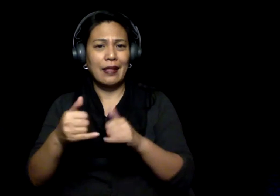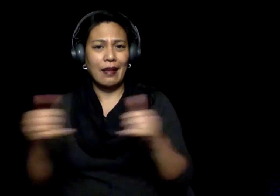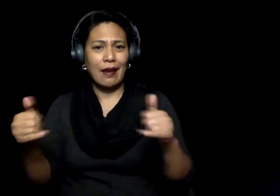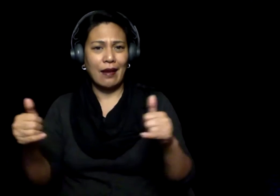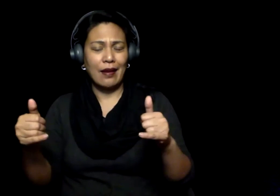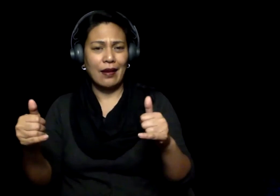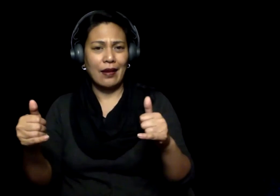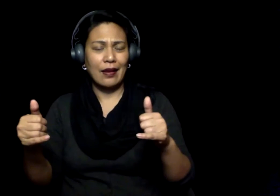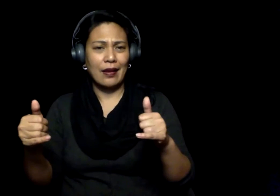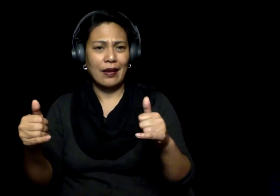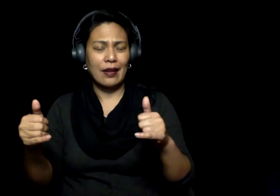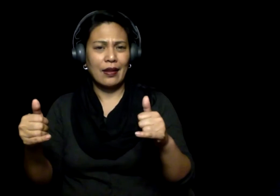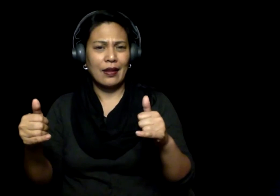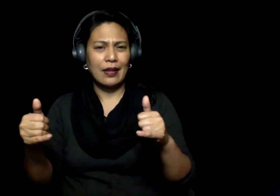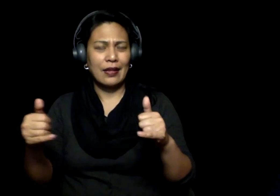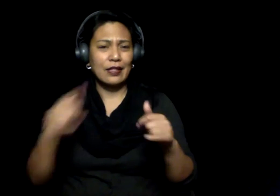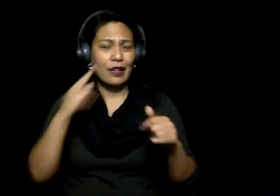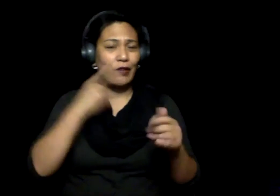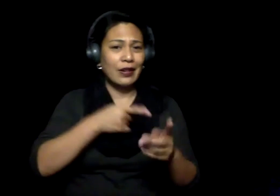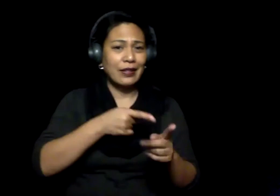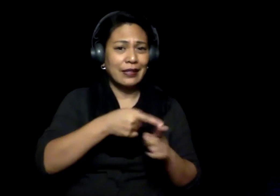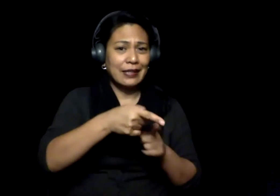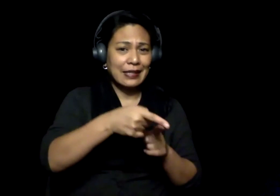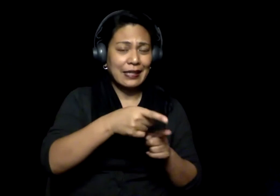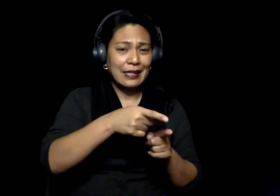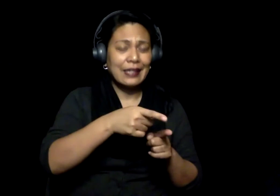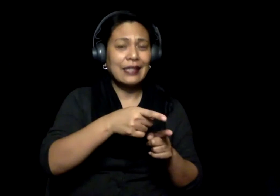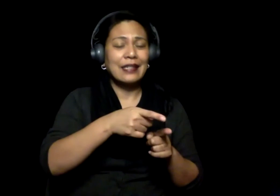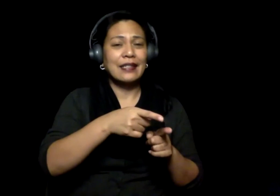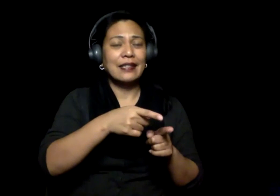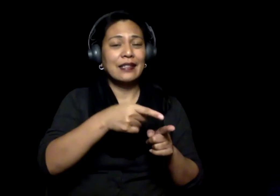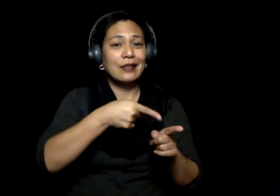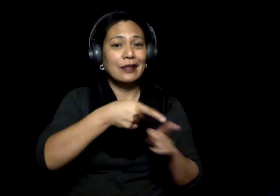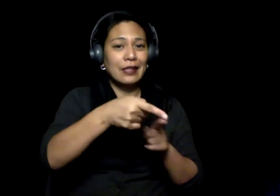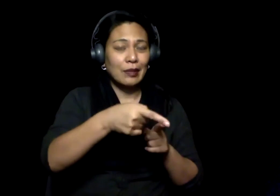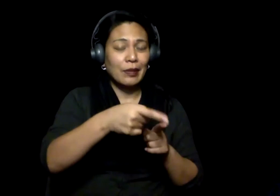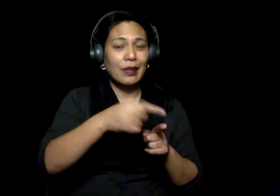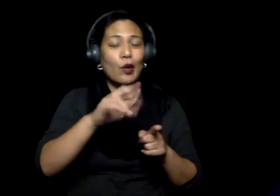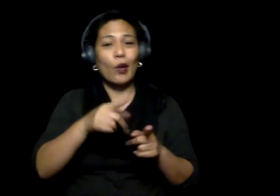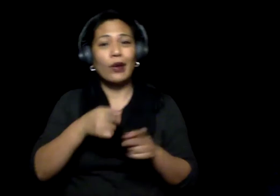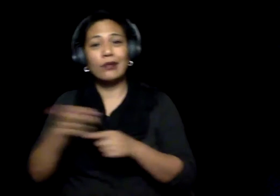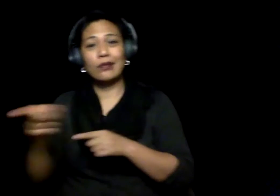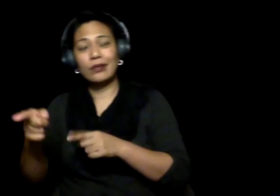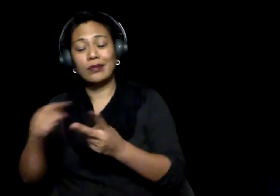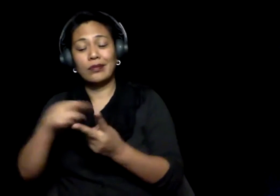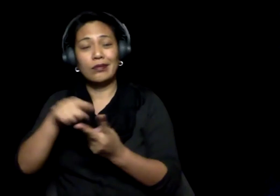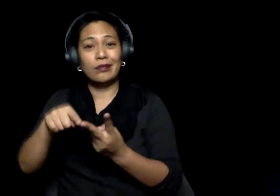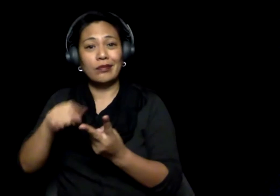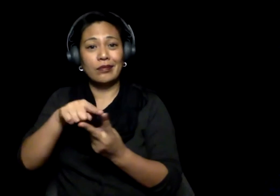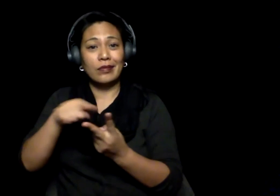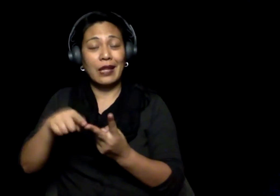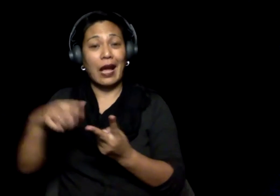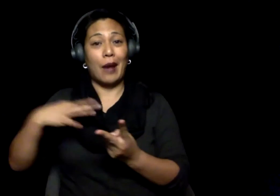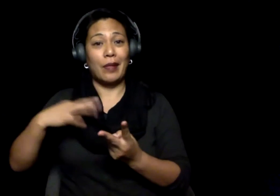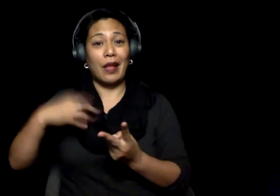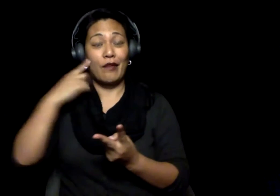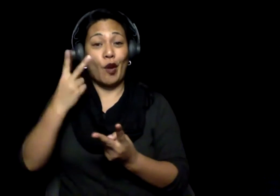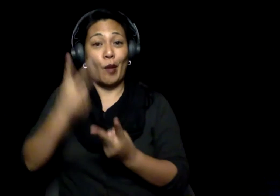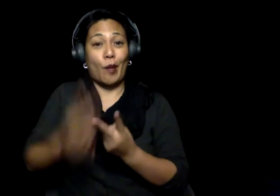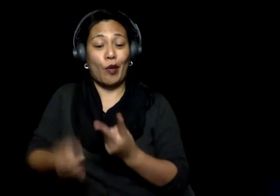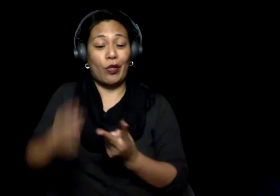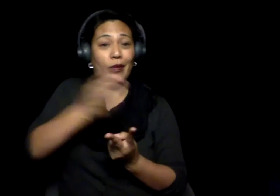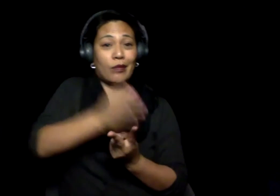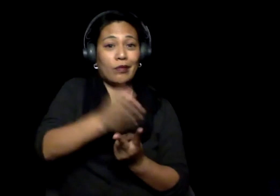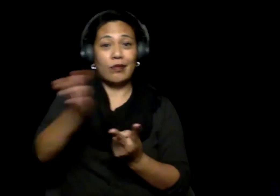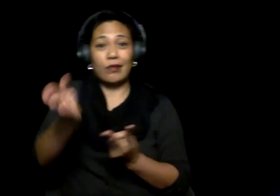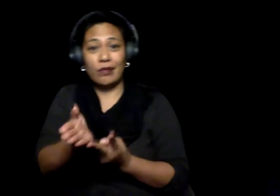Not totally sure I understand that question, but I'll take it to mean, you know, could you make 2 applications